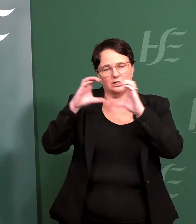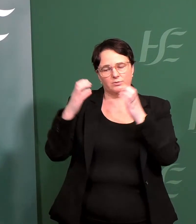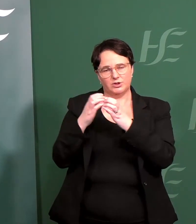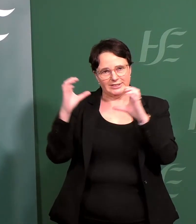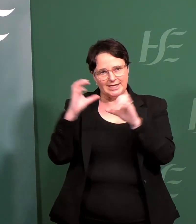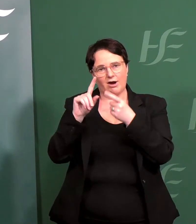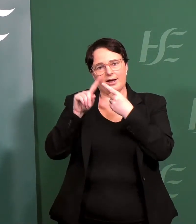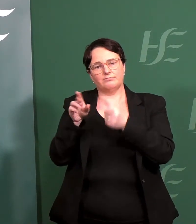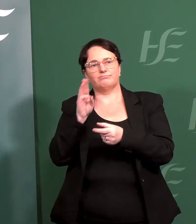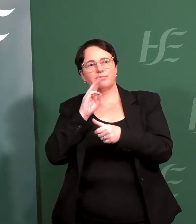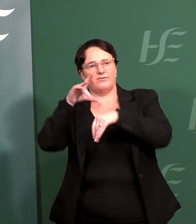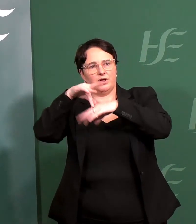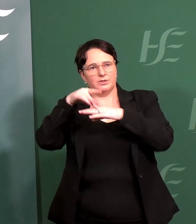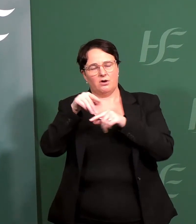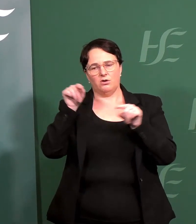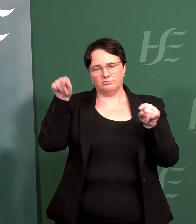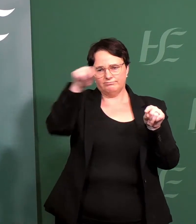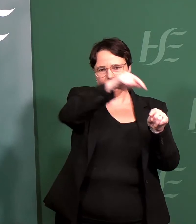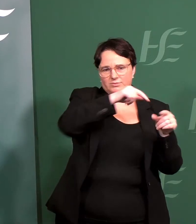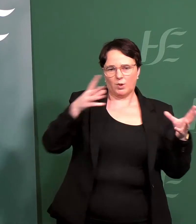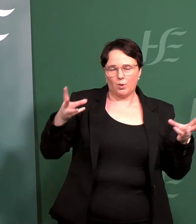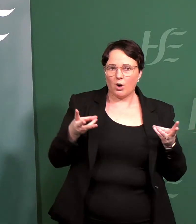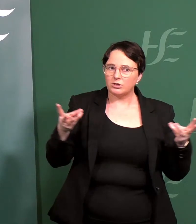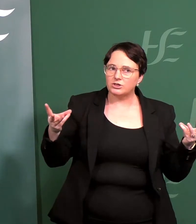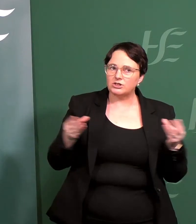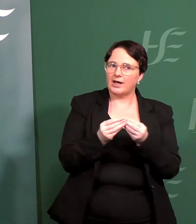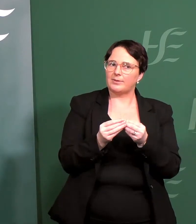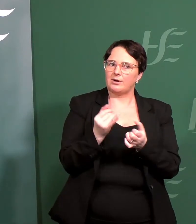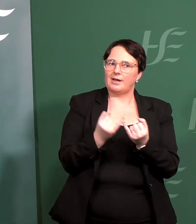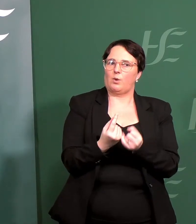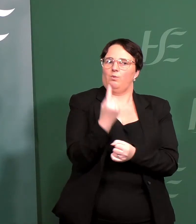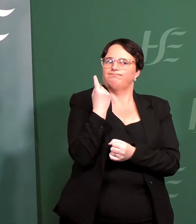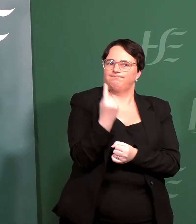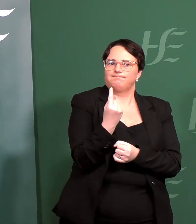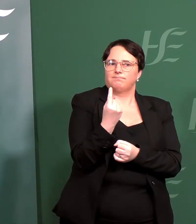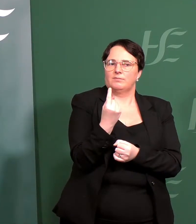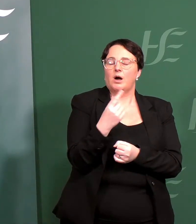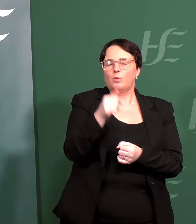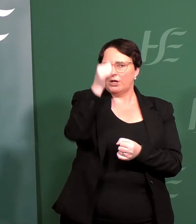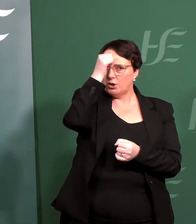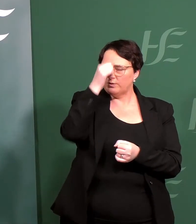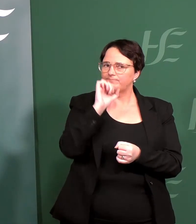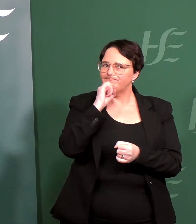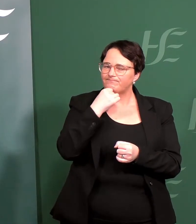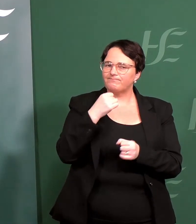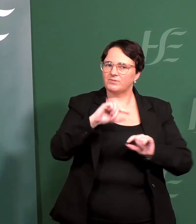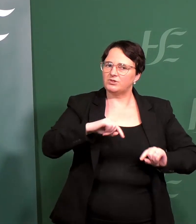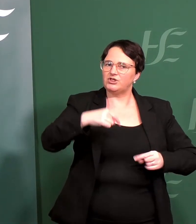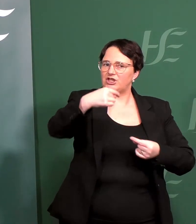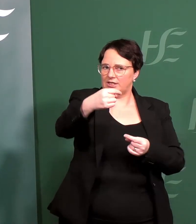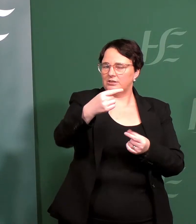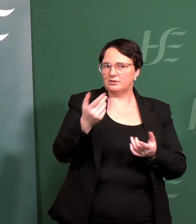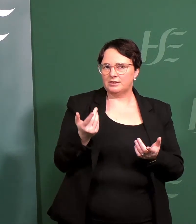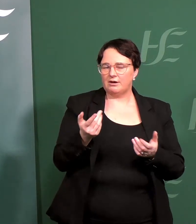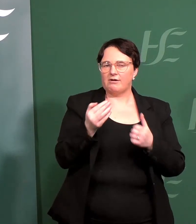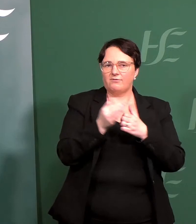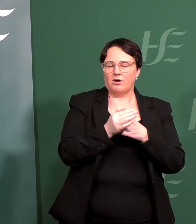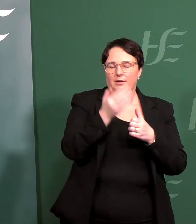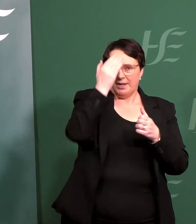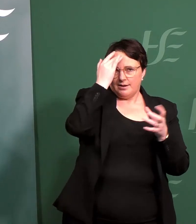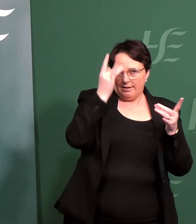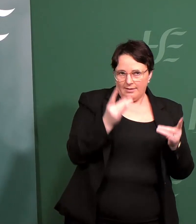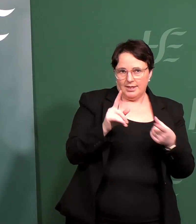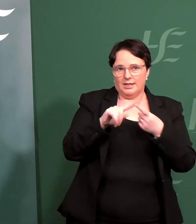private hospitals. We know we have very significant challenges, no more to the fore at the moment, in both mental health